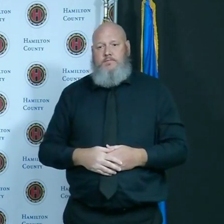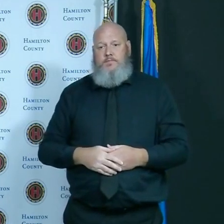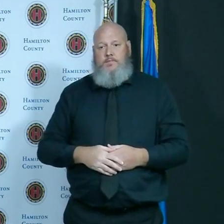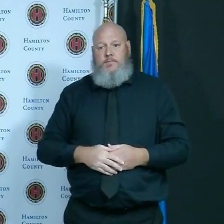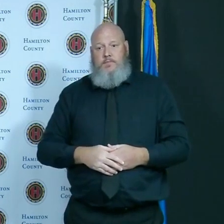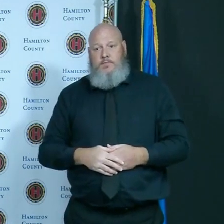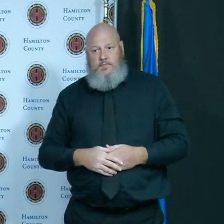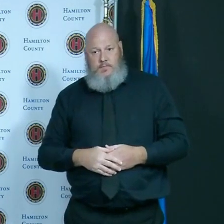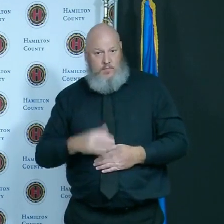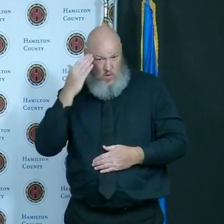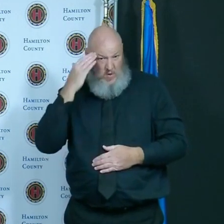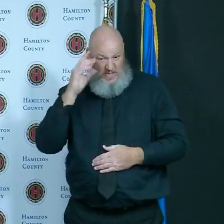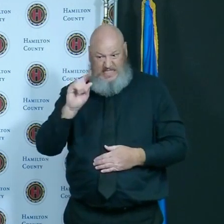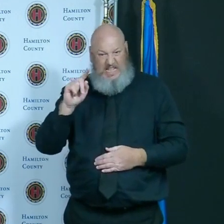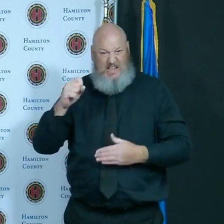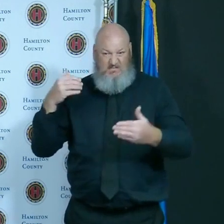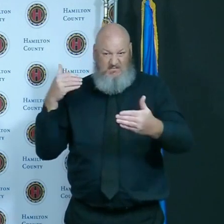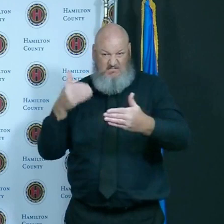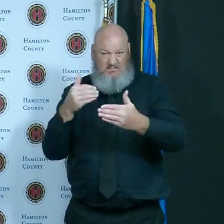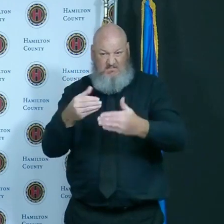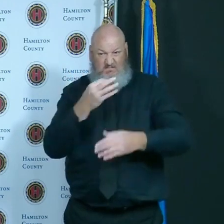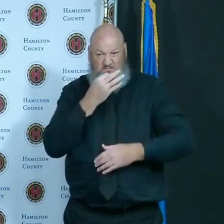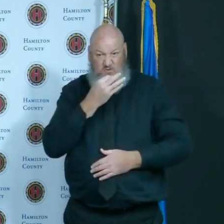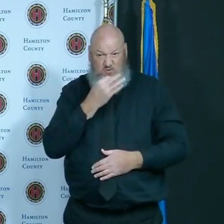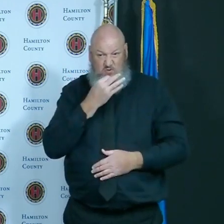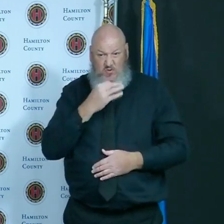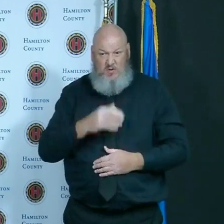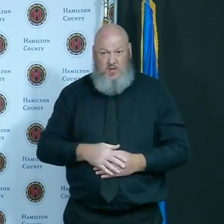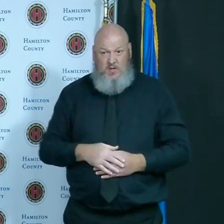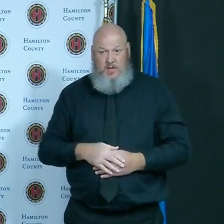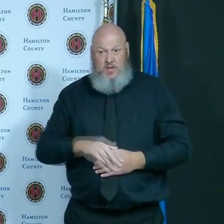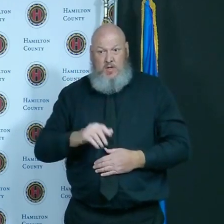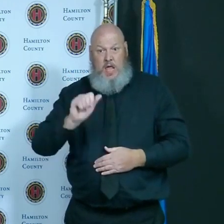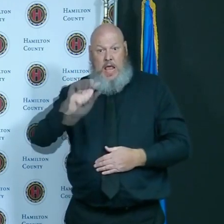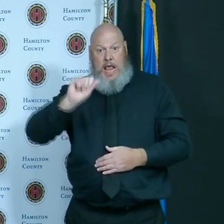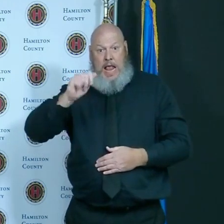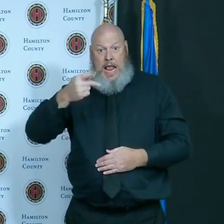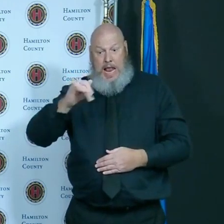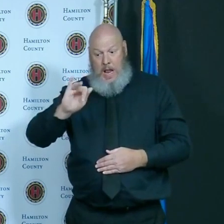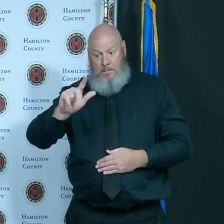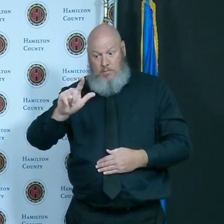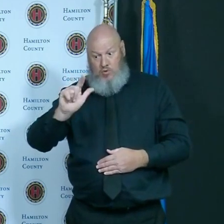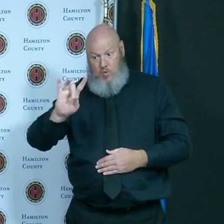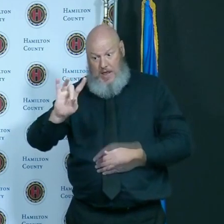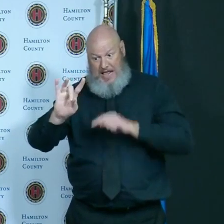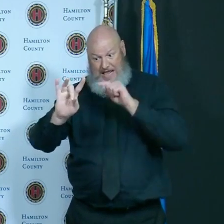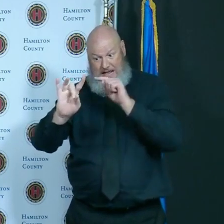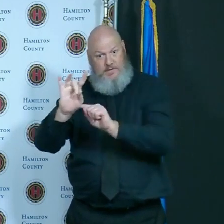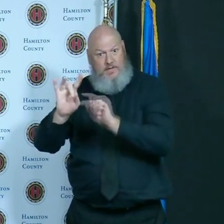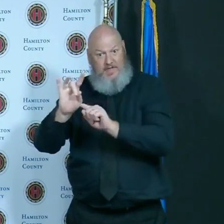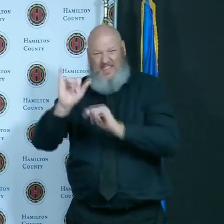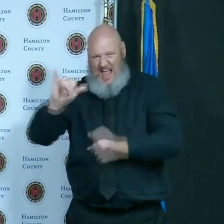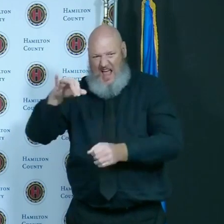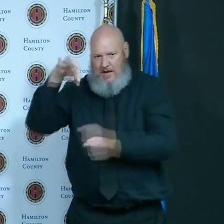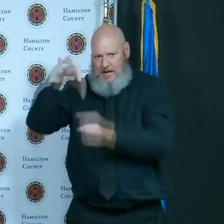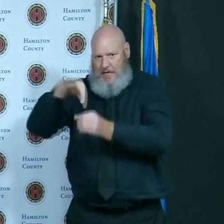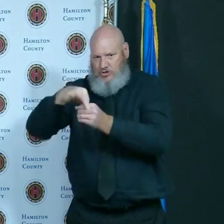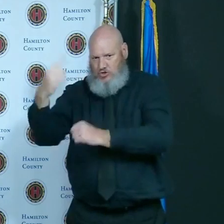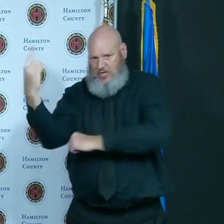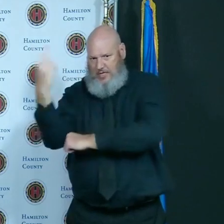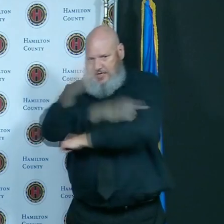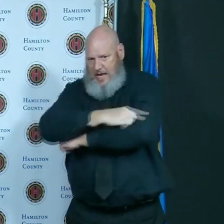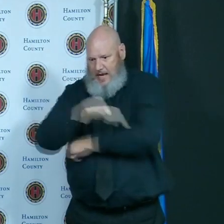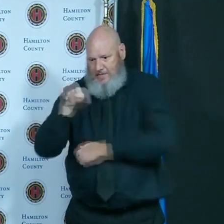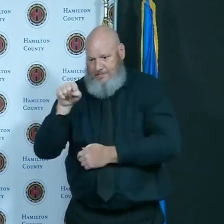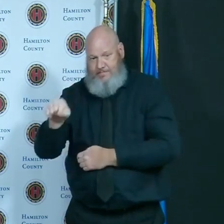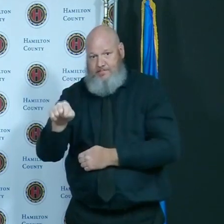technically, the election day is April 28th. So you have to get your ballot in. Hold